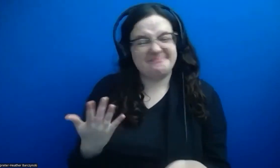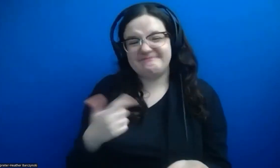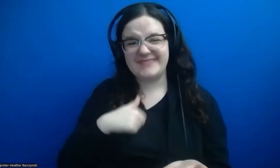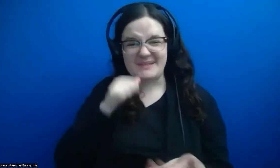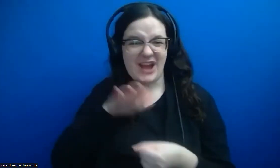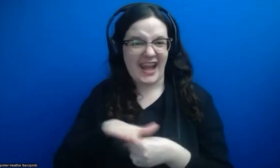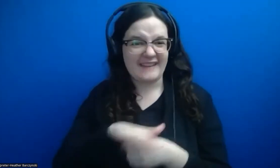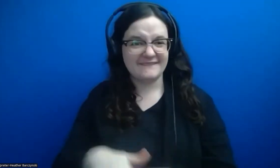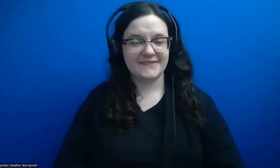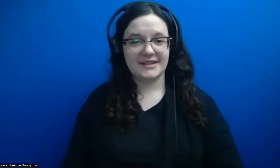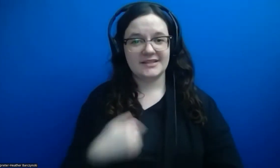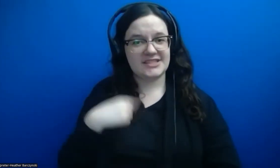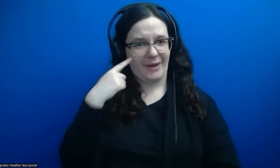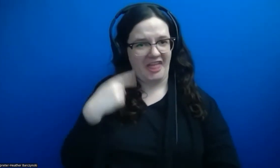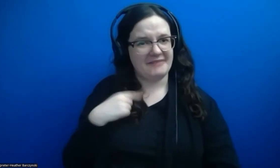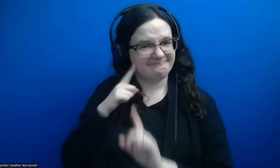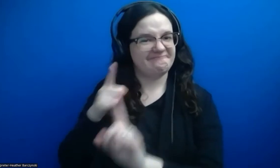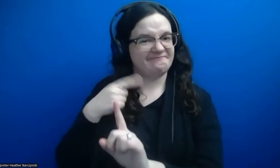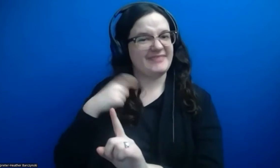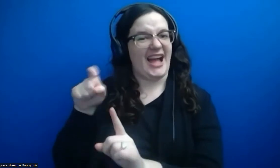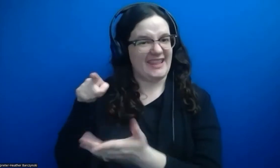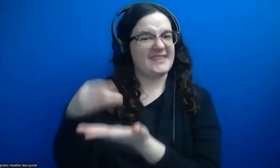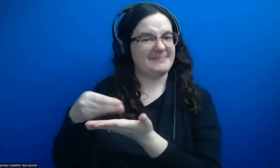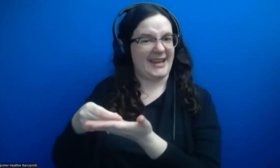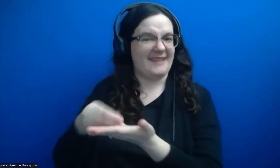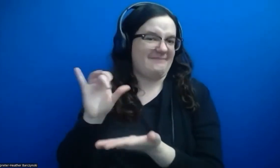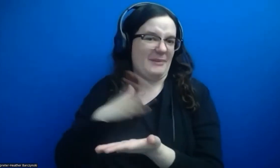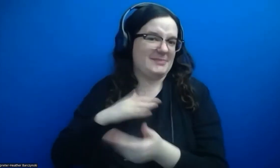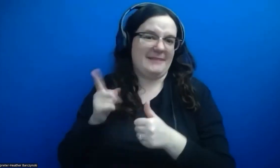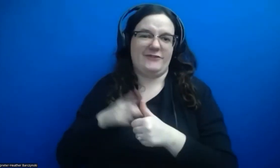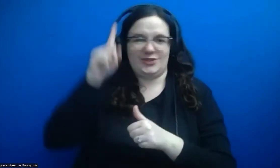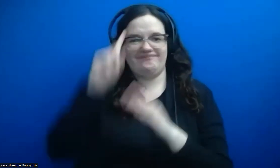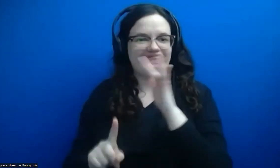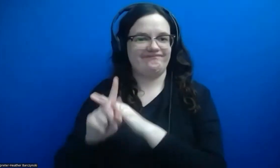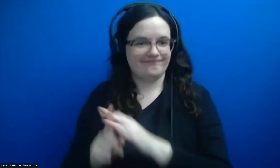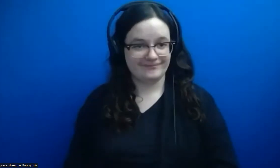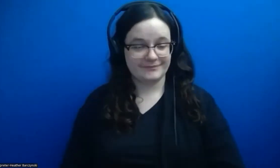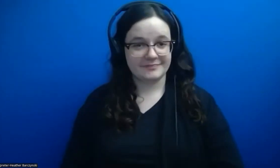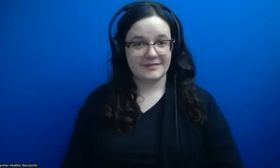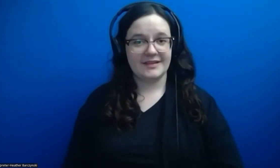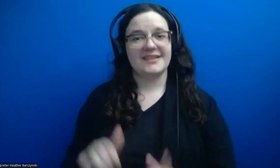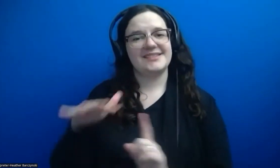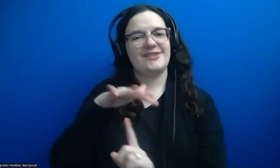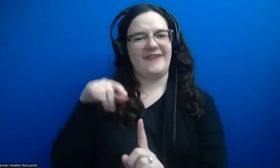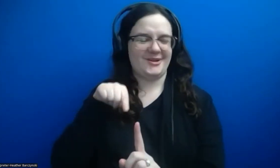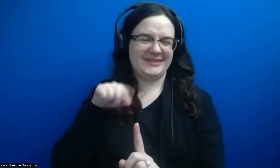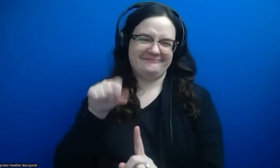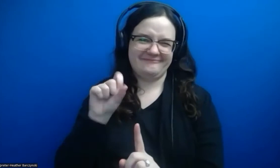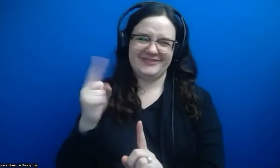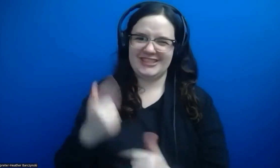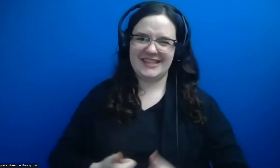I just thought I needed this money. That's what I thought initially. But anyway, so the environment, I was just living at my parents'